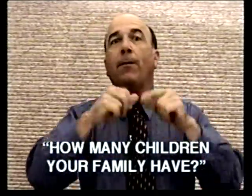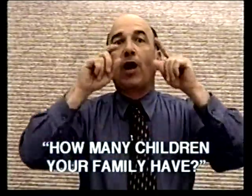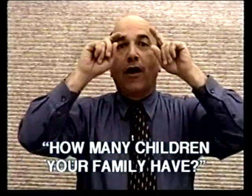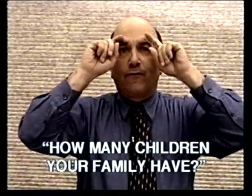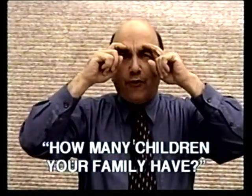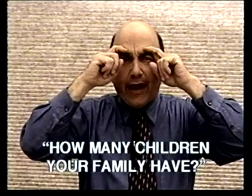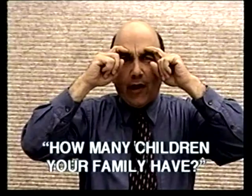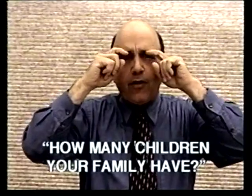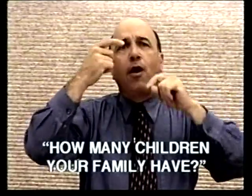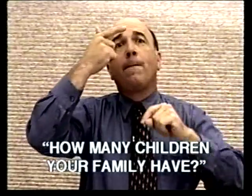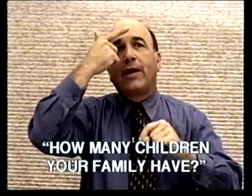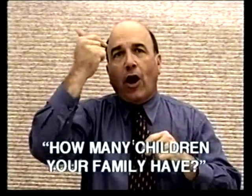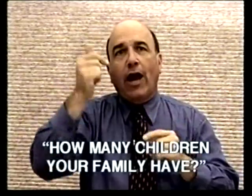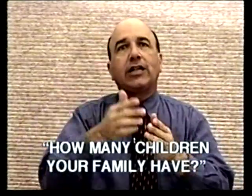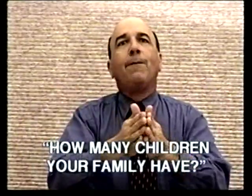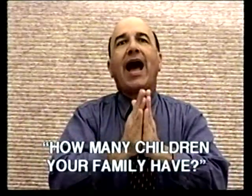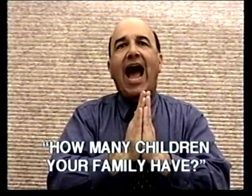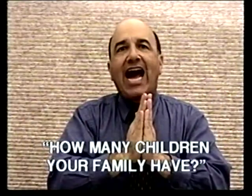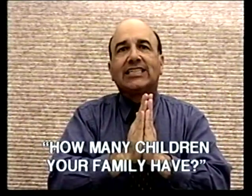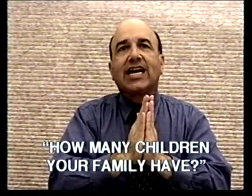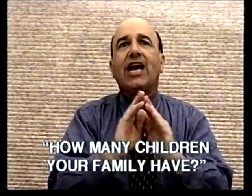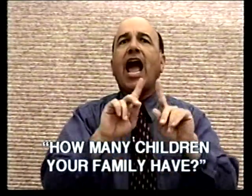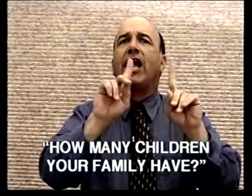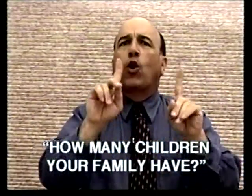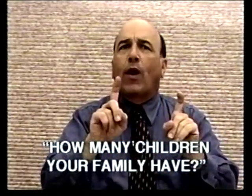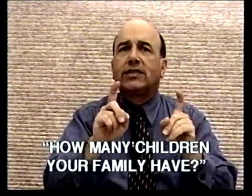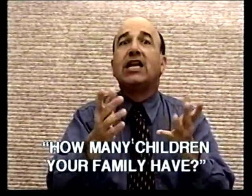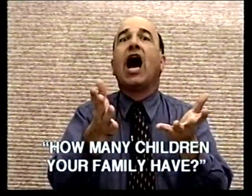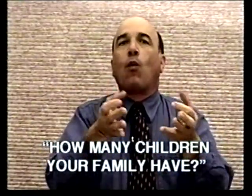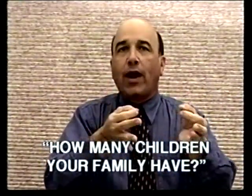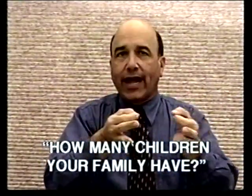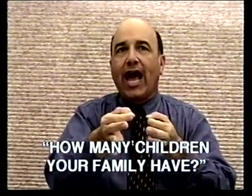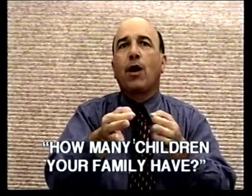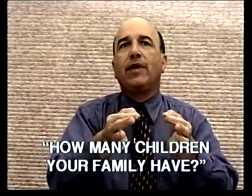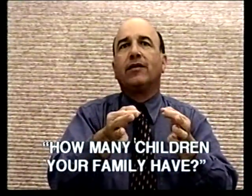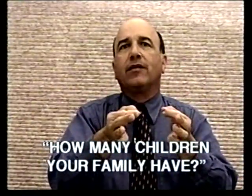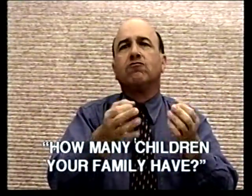Remember, I frown because I'm asking a question I want an explanation.